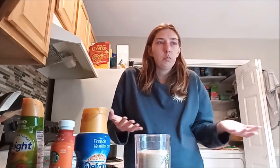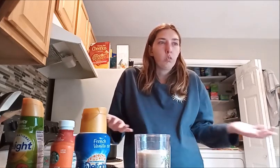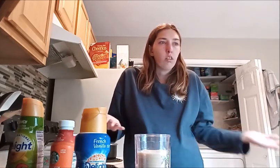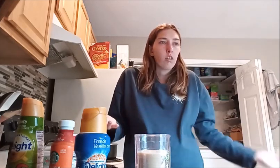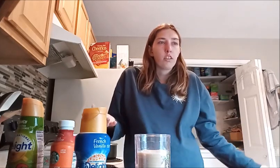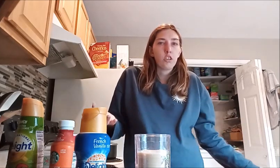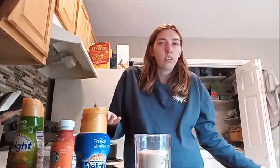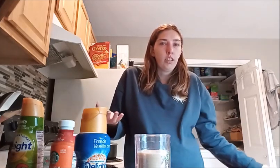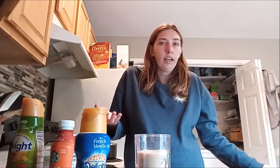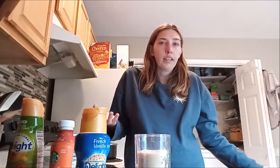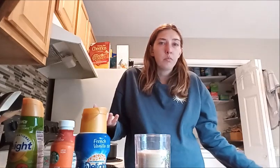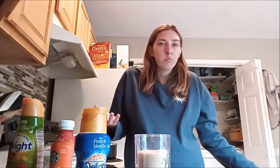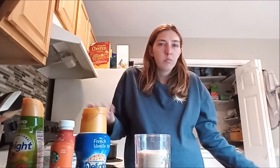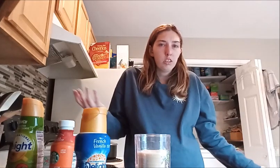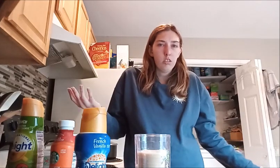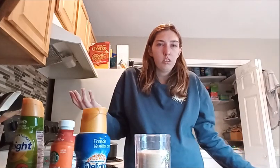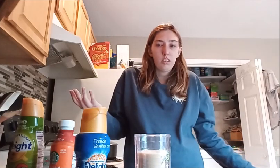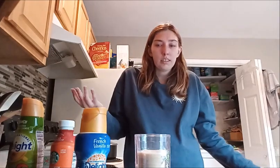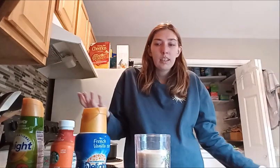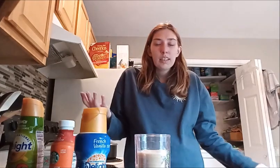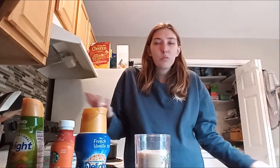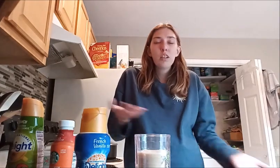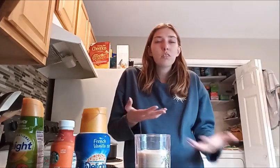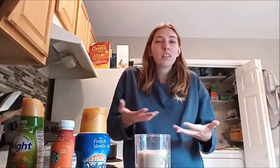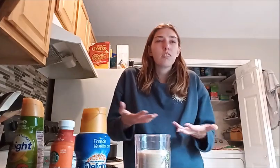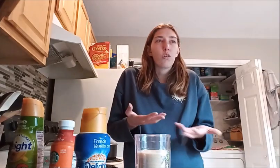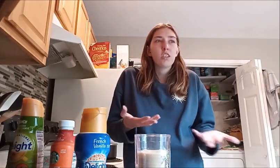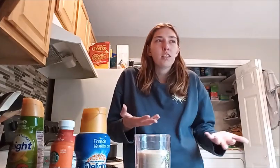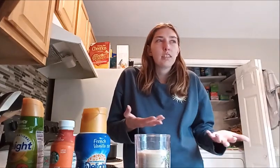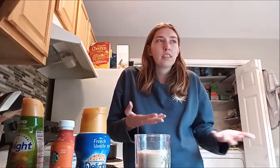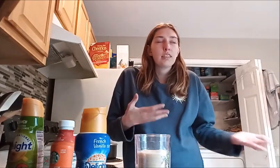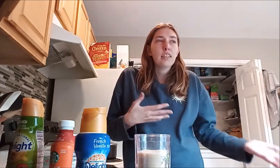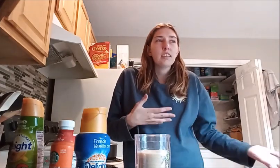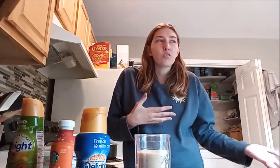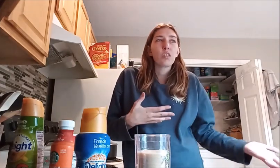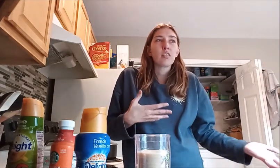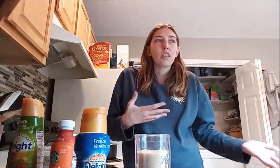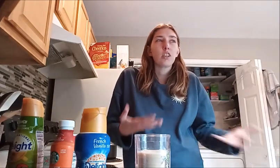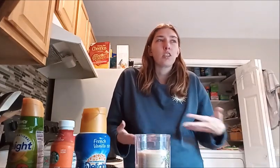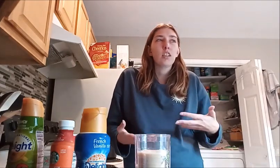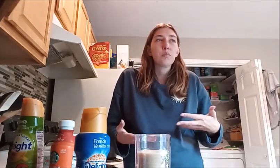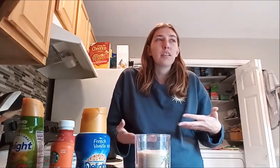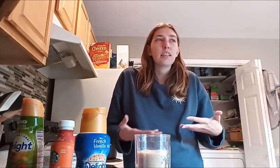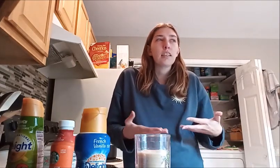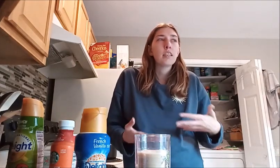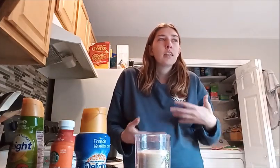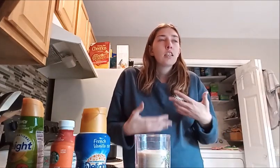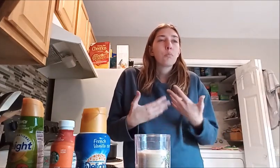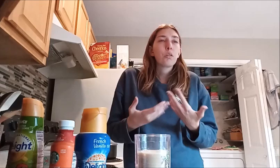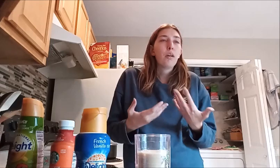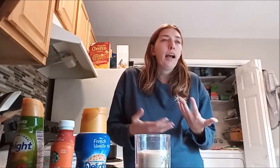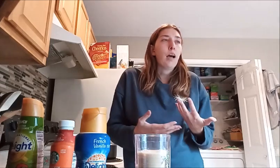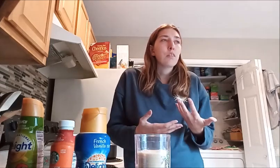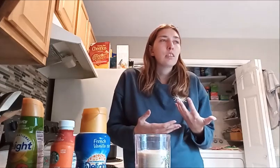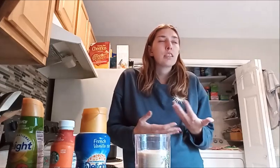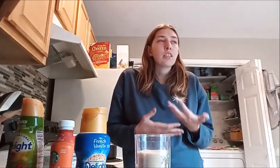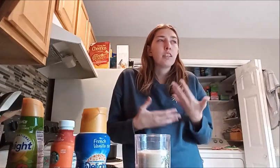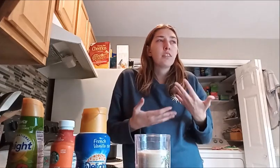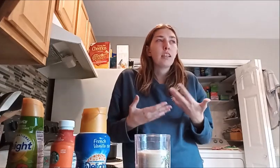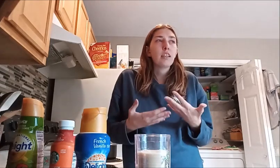die. So it's just like, it's one of those like unfortunate things. Like, yes, it's really, really hard on us, but the thing is, no matter what happens, even when we lose